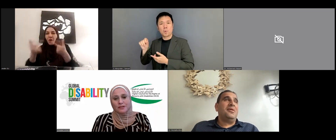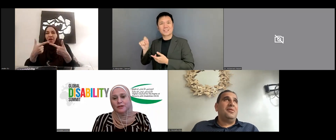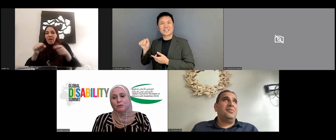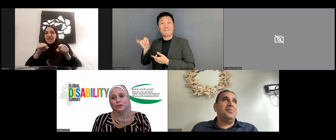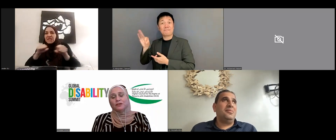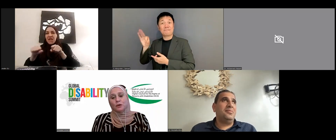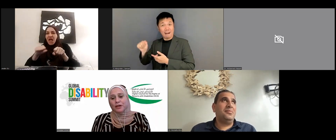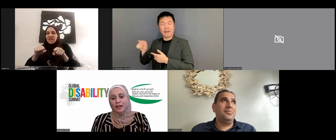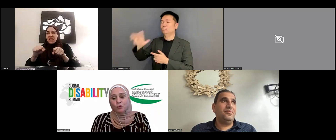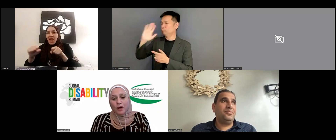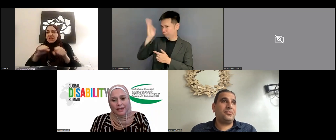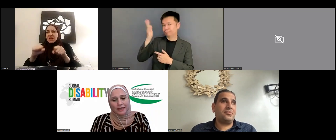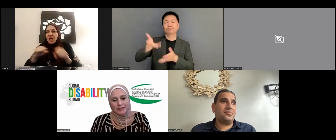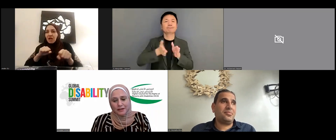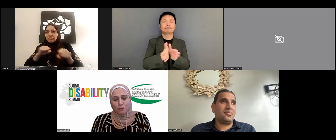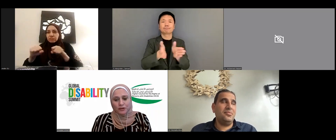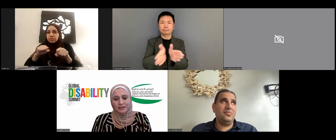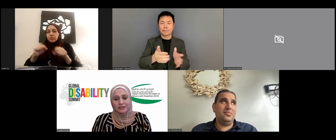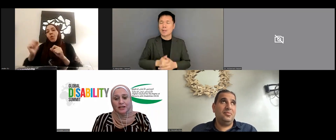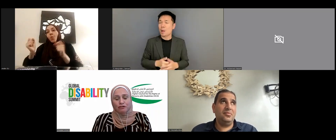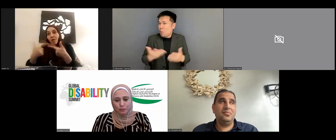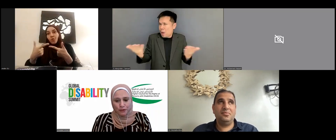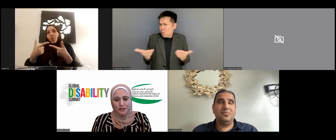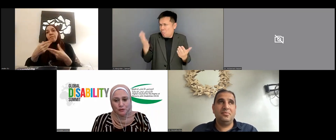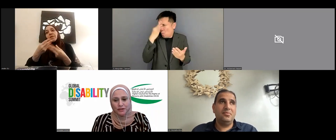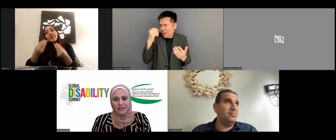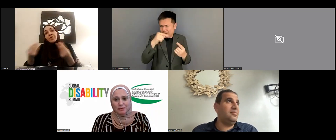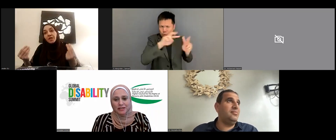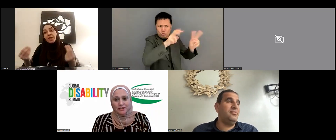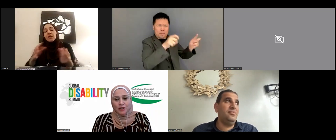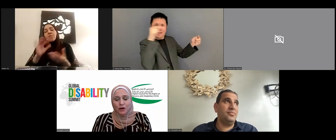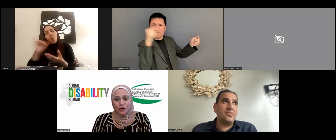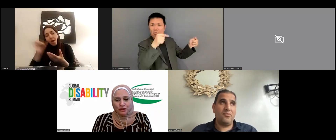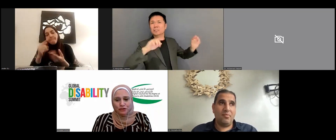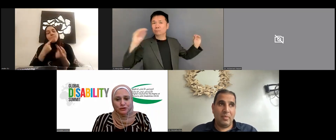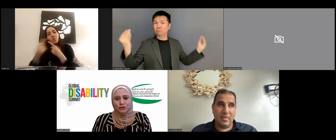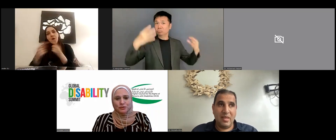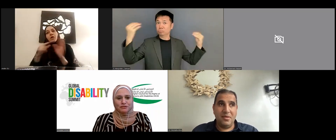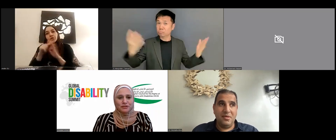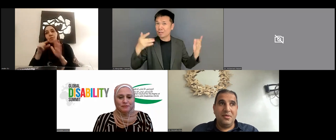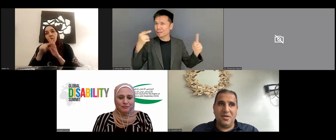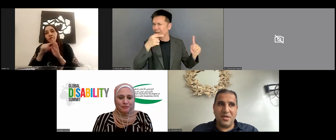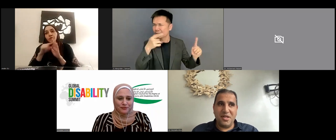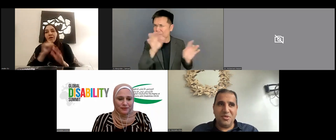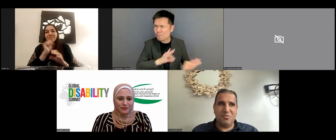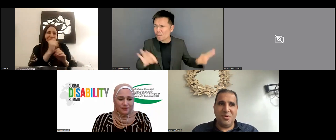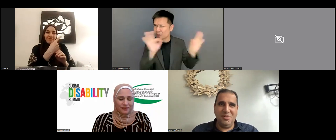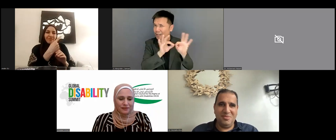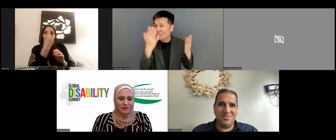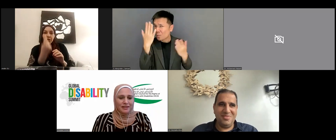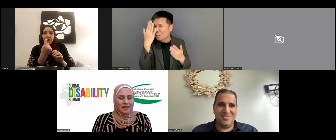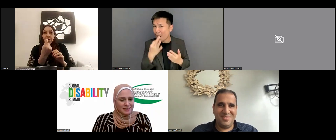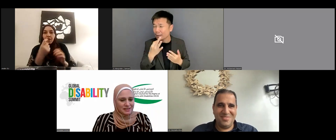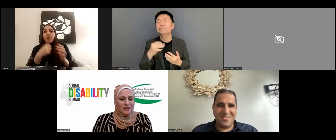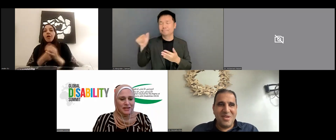about this important topic and why it is important for persons with disability. Over to you, Dr. Mustafa. Can you hear me